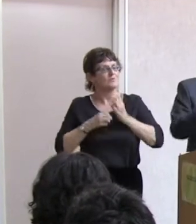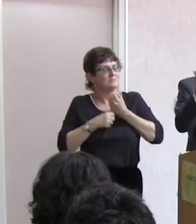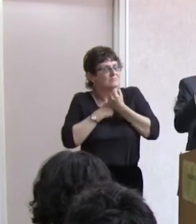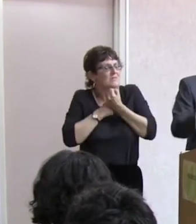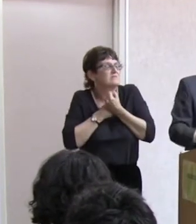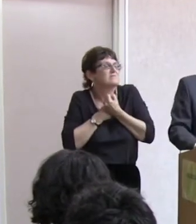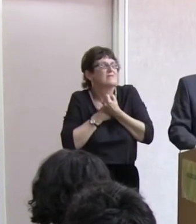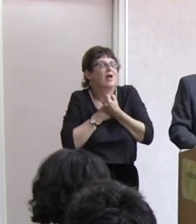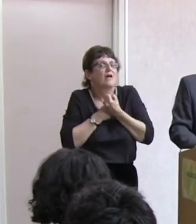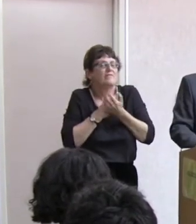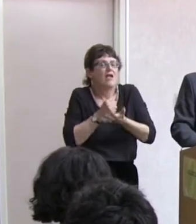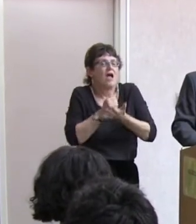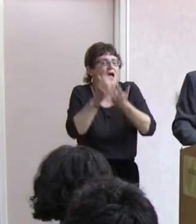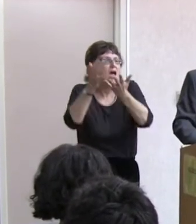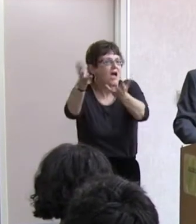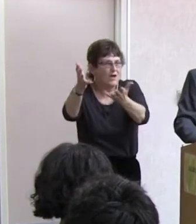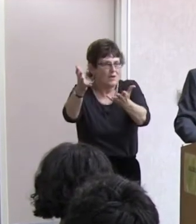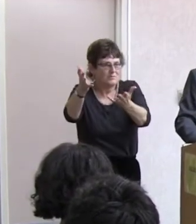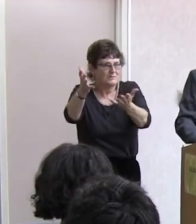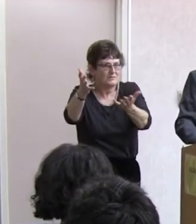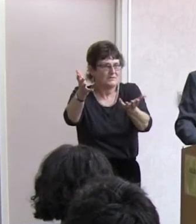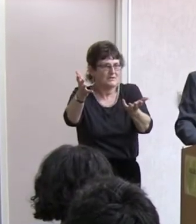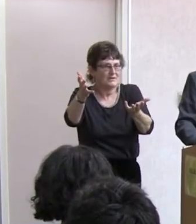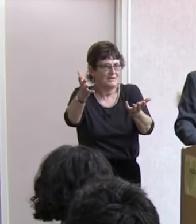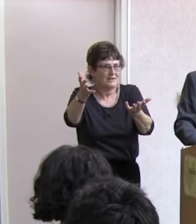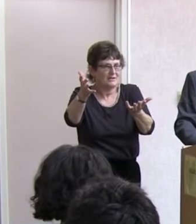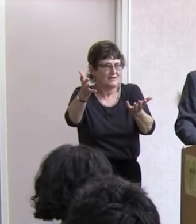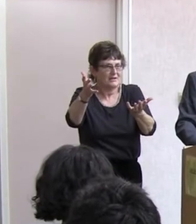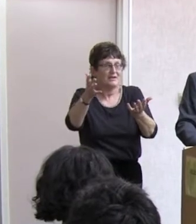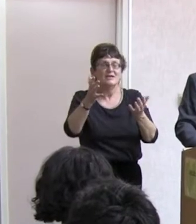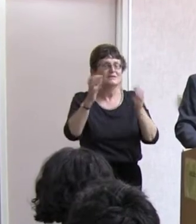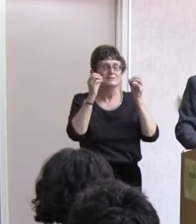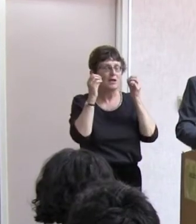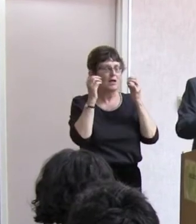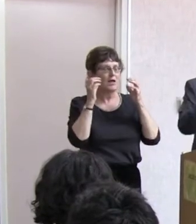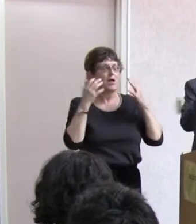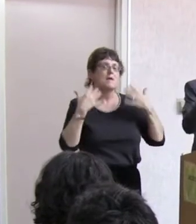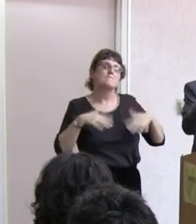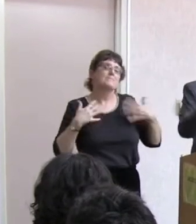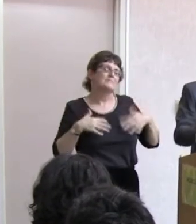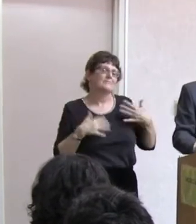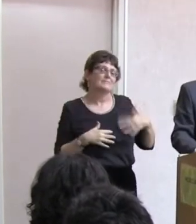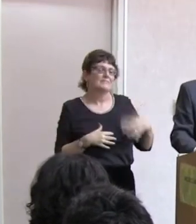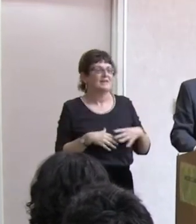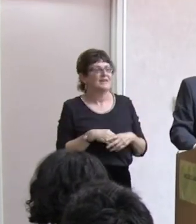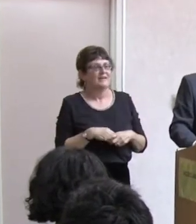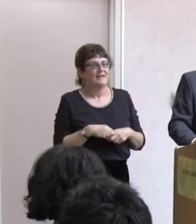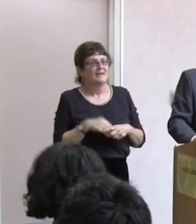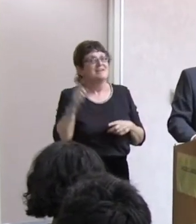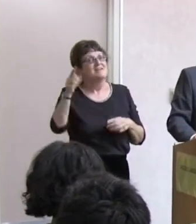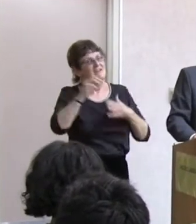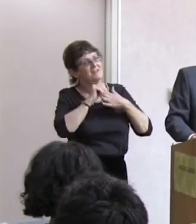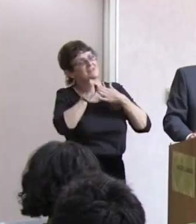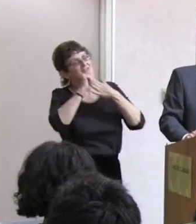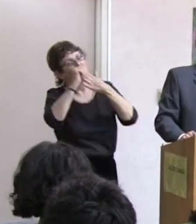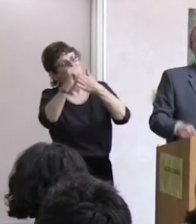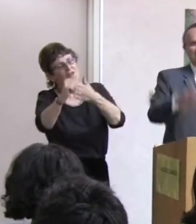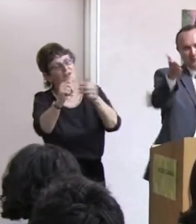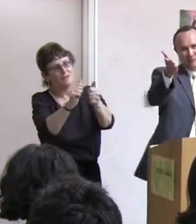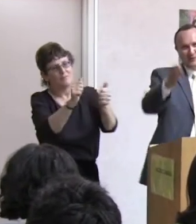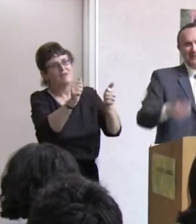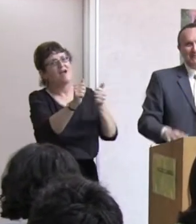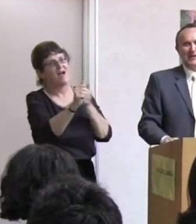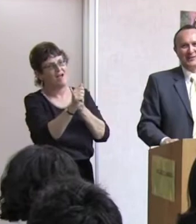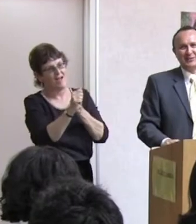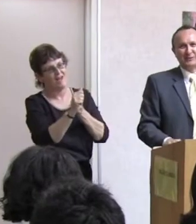that overcomes him, quite honestly, when he is in a situation. It's amazing. And he's really been the leadership behind this organization. So